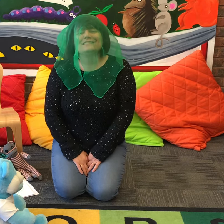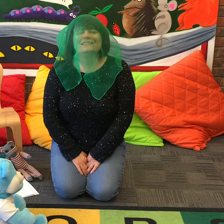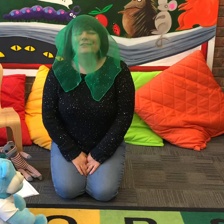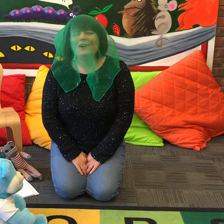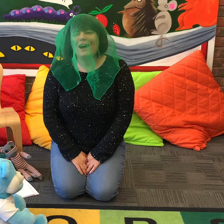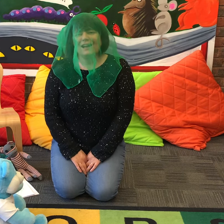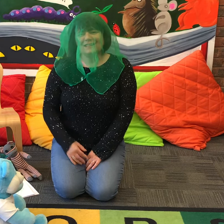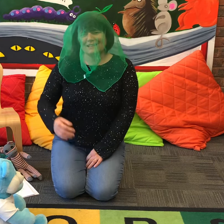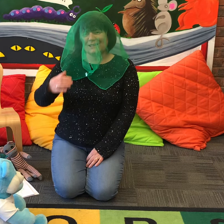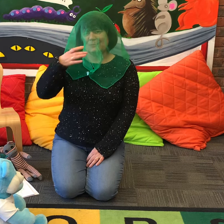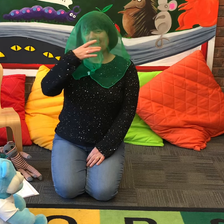you hiding.